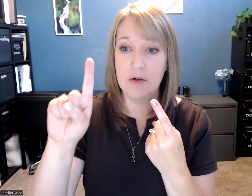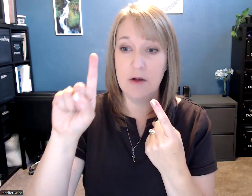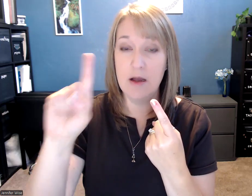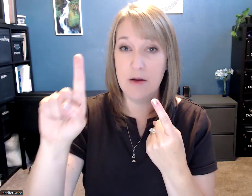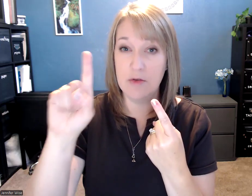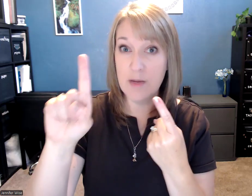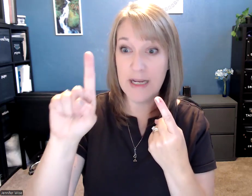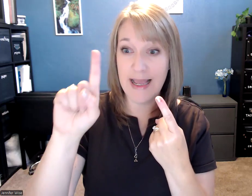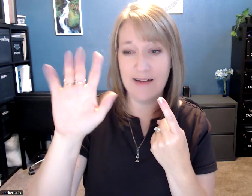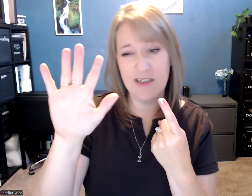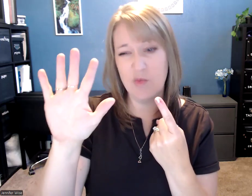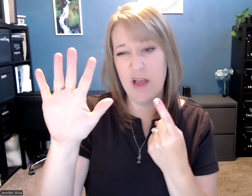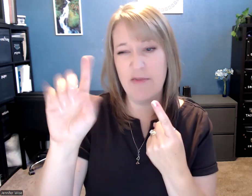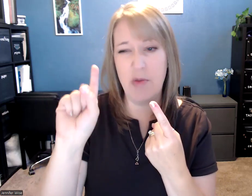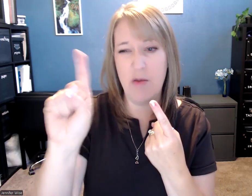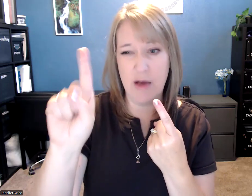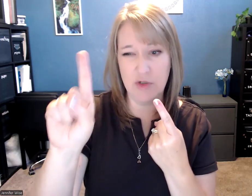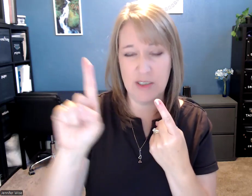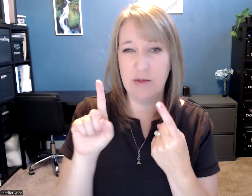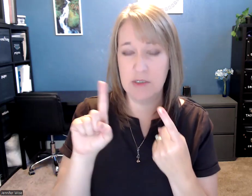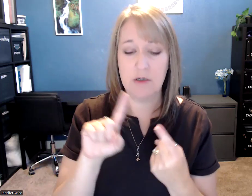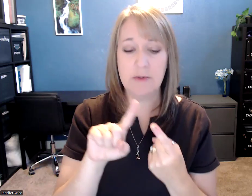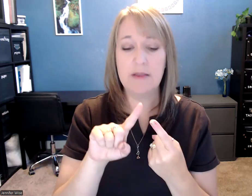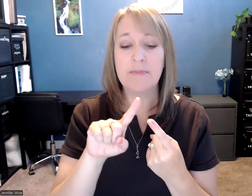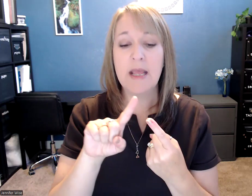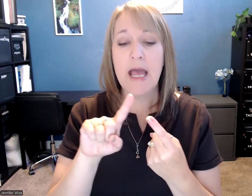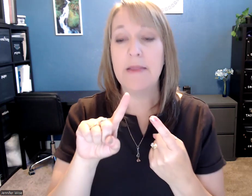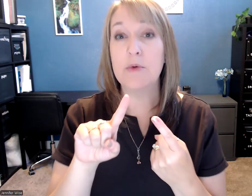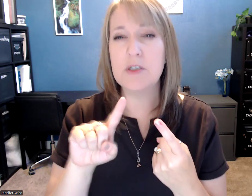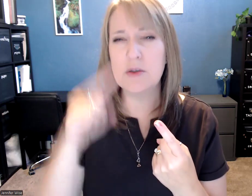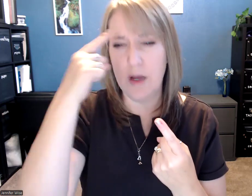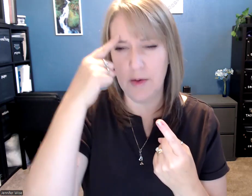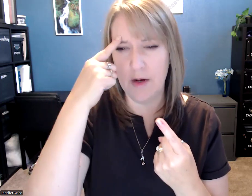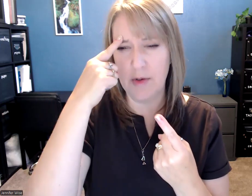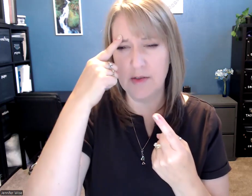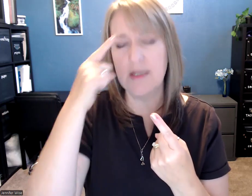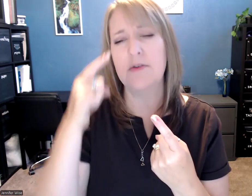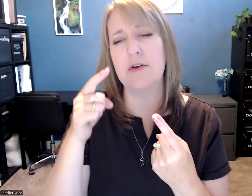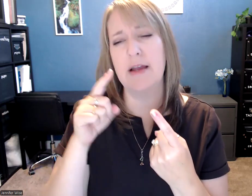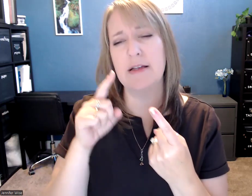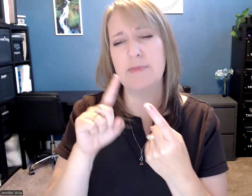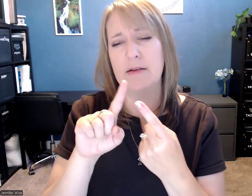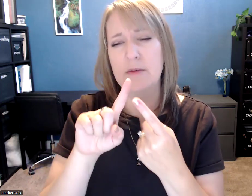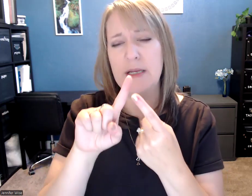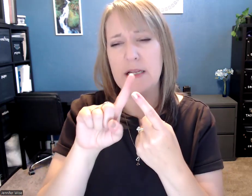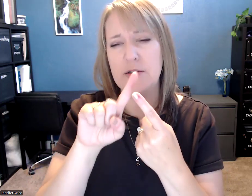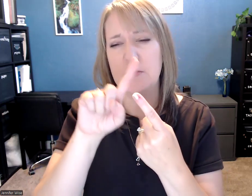your dominant hand will have the palm out just like we started with. And then what you do while your eyebrows are down and your head is back a little bit is you do a